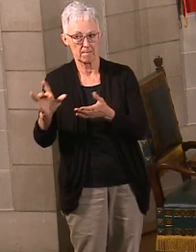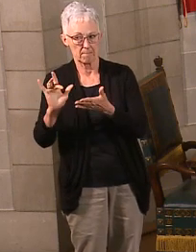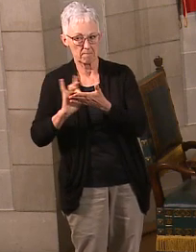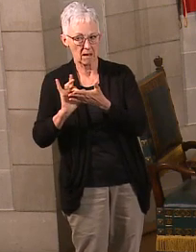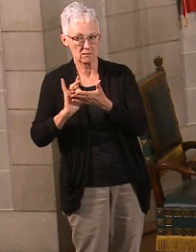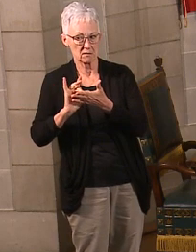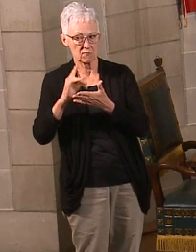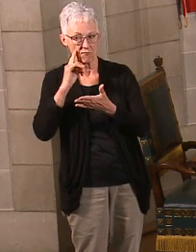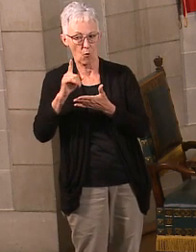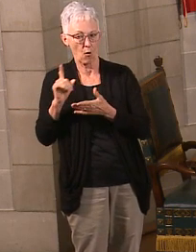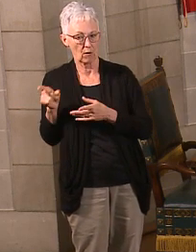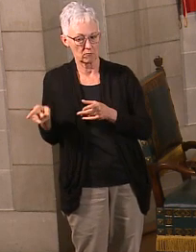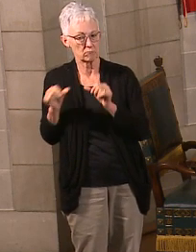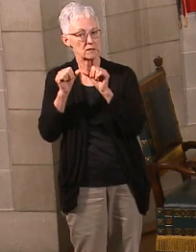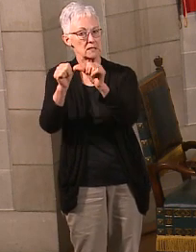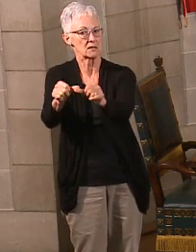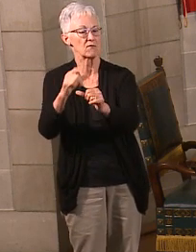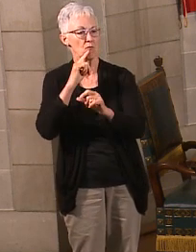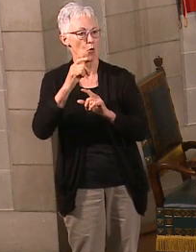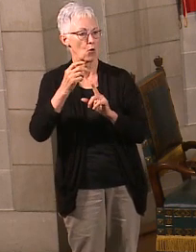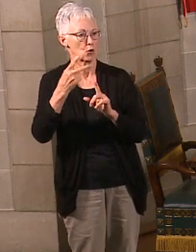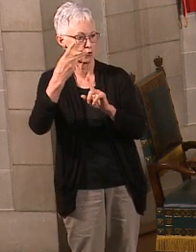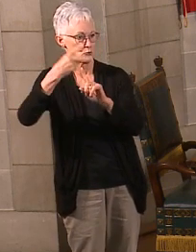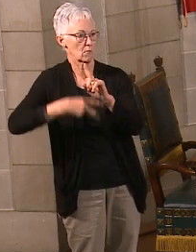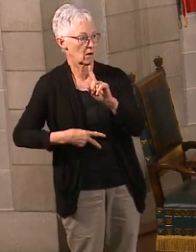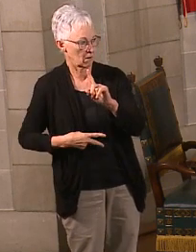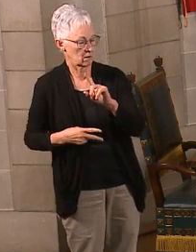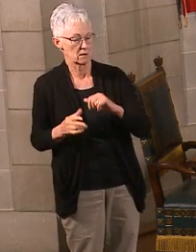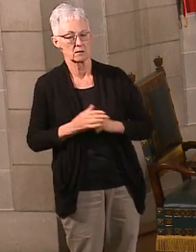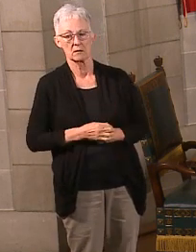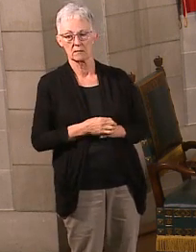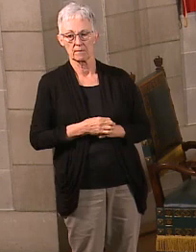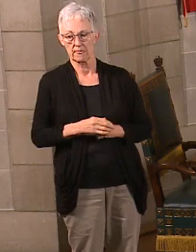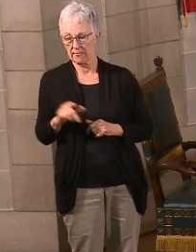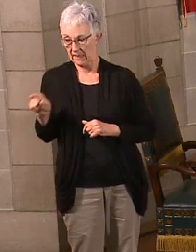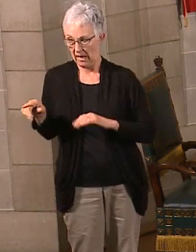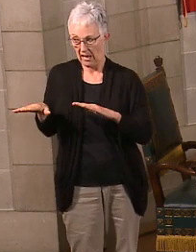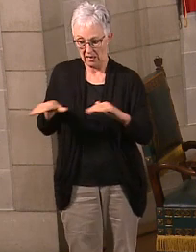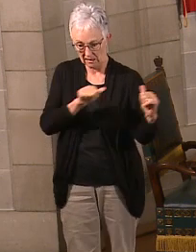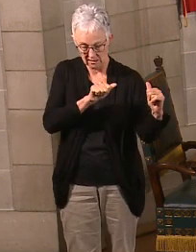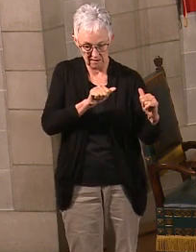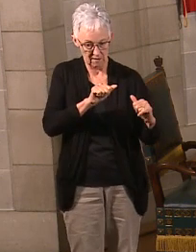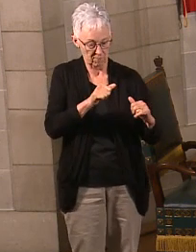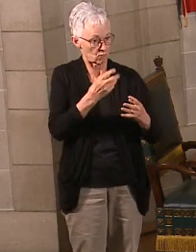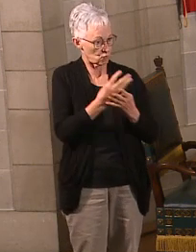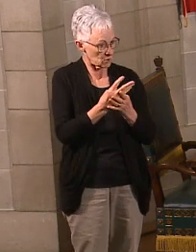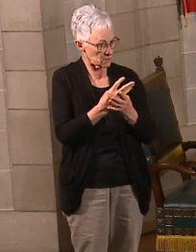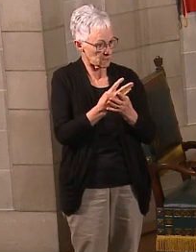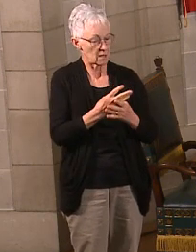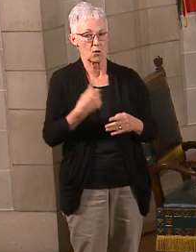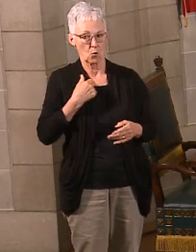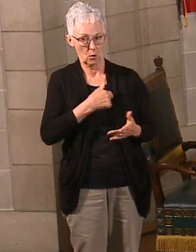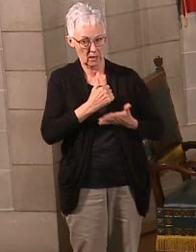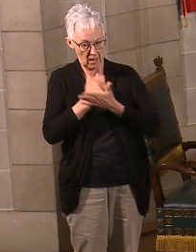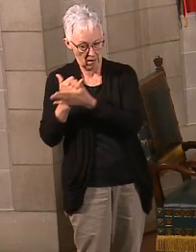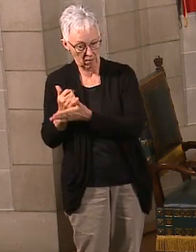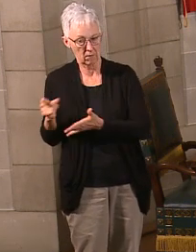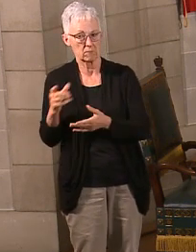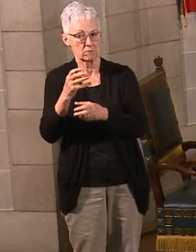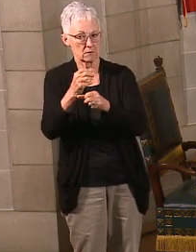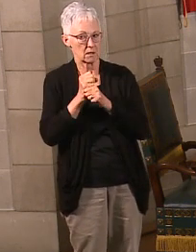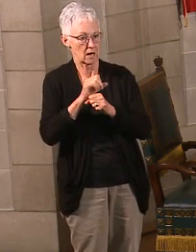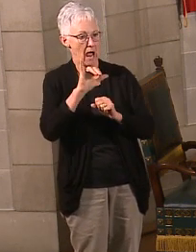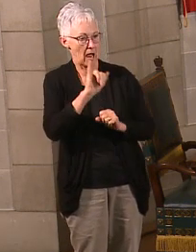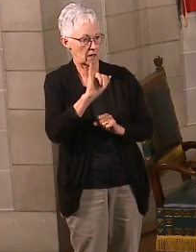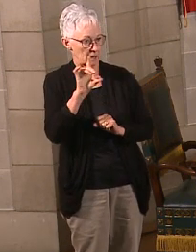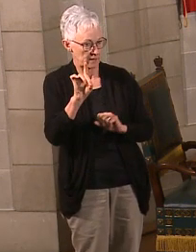Everyone releasing is given the opportunity to obtain Nebraska ID or, whenever possible, a driver's license. We're working hard